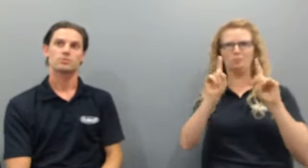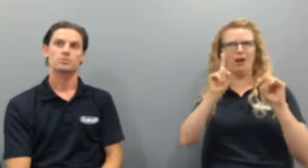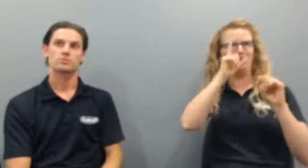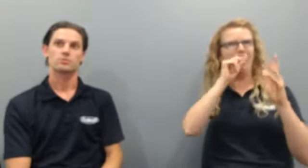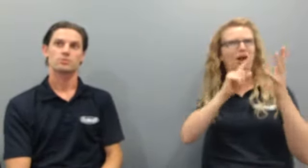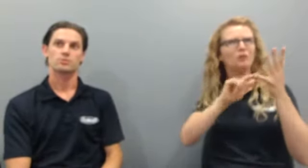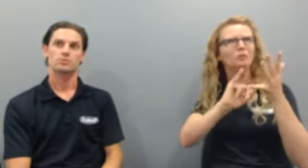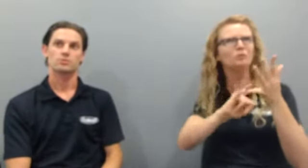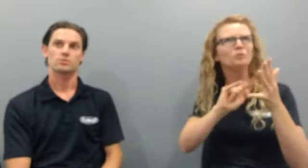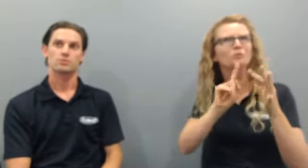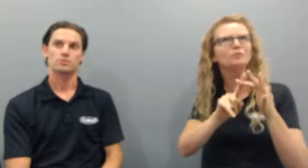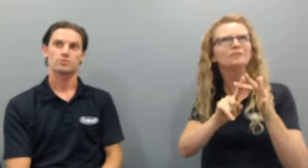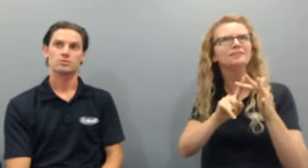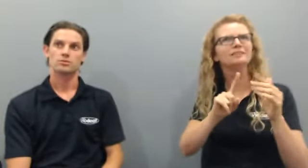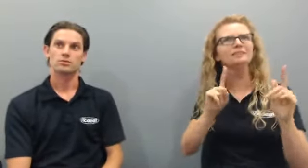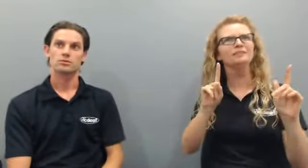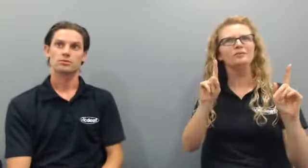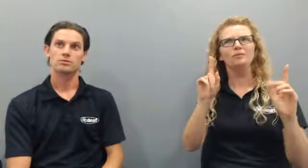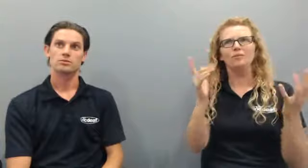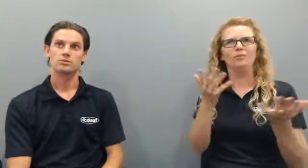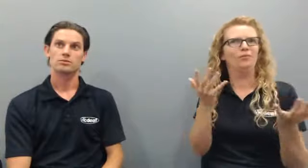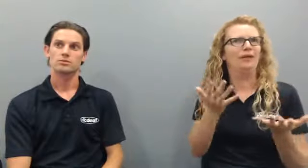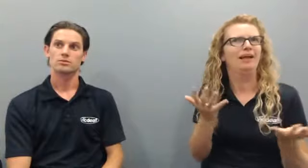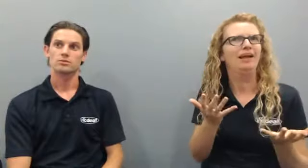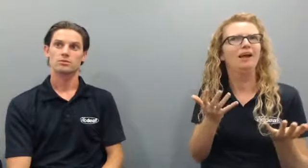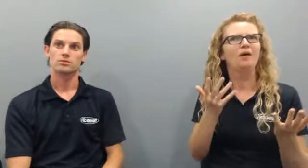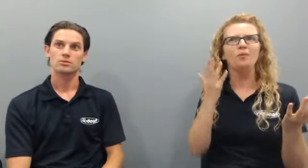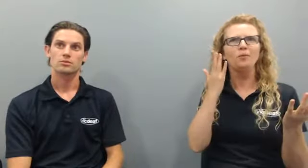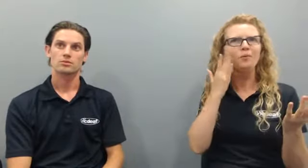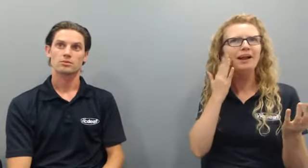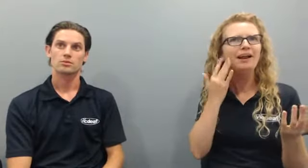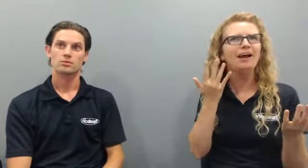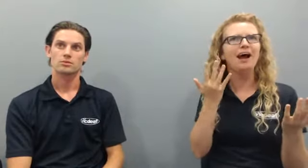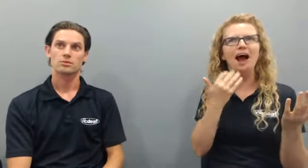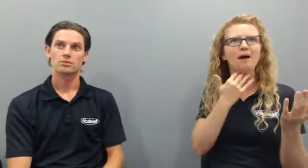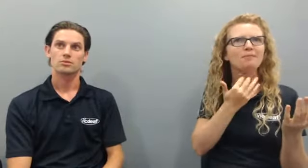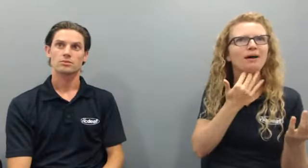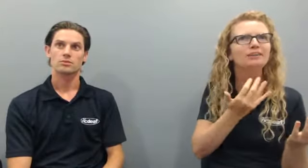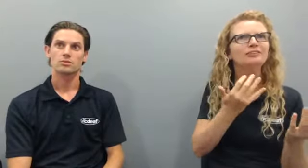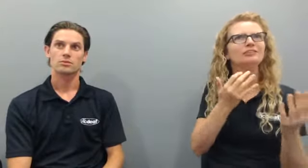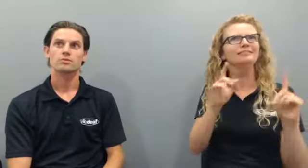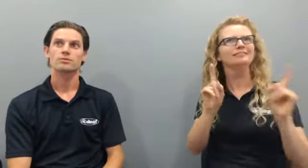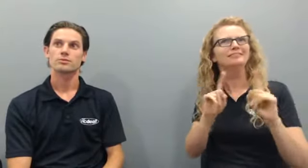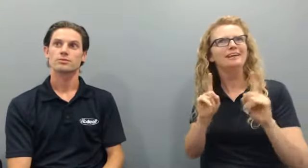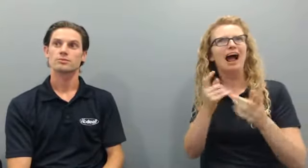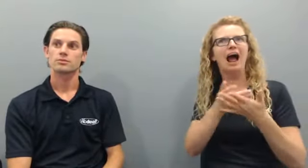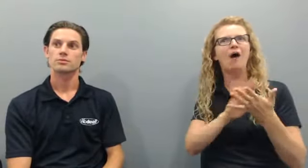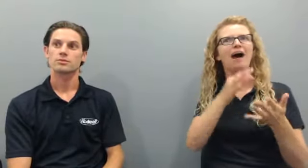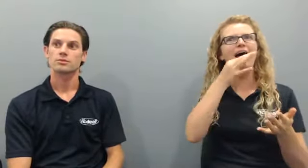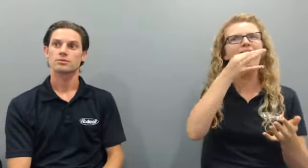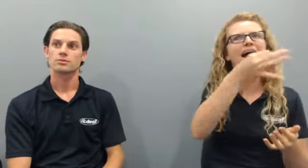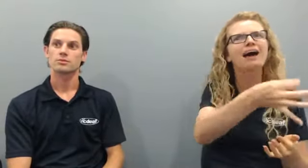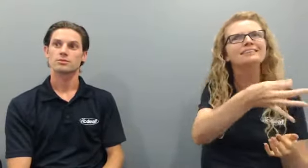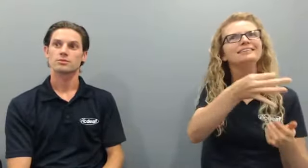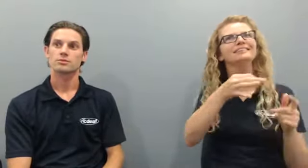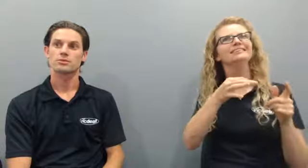about interpreting, what they can use interpreters for, where they can access the interpreters, when, at how much should they be paying, how to